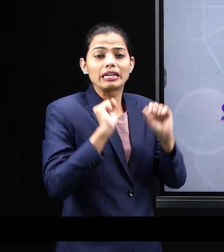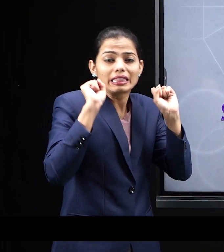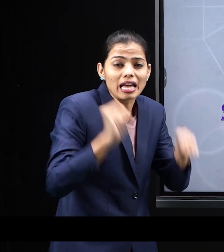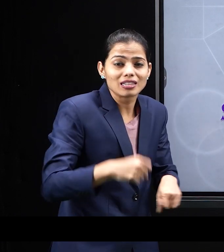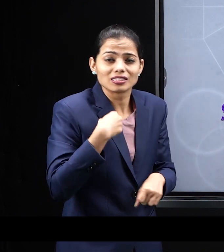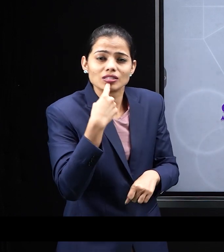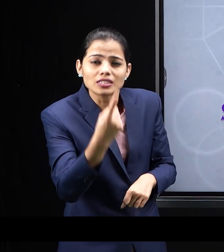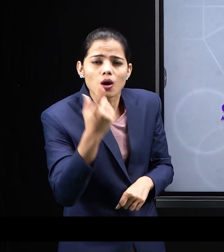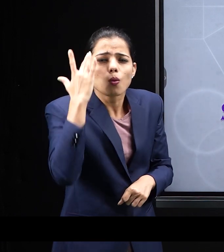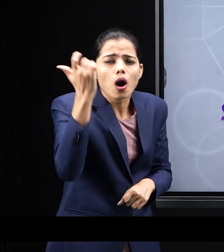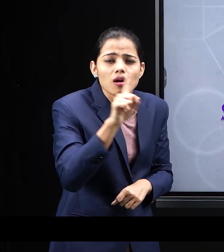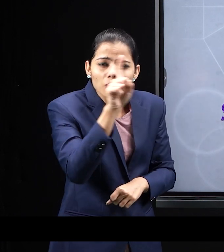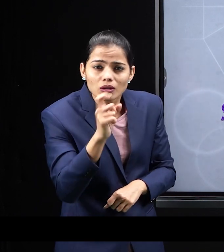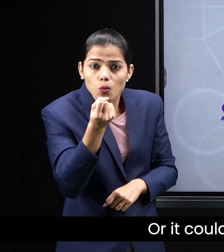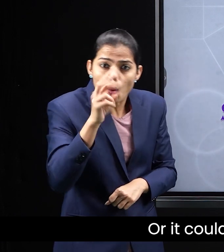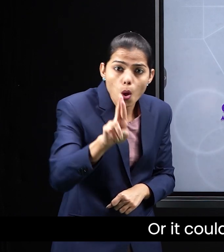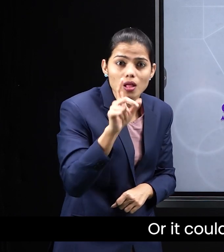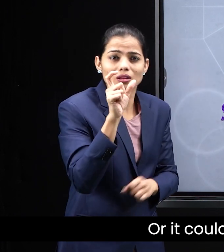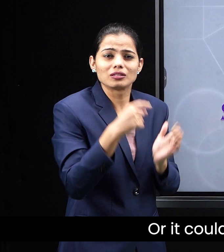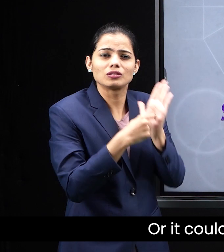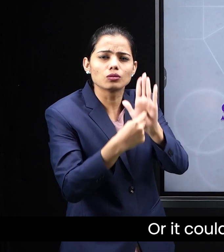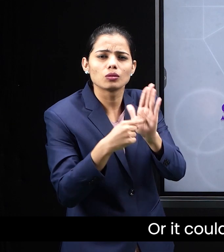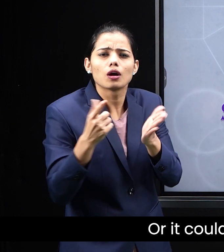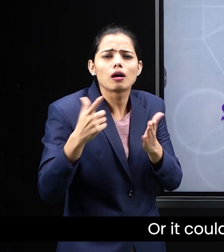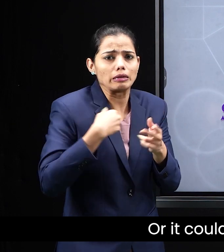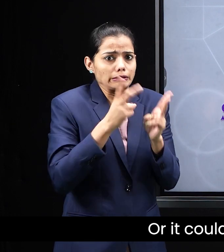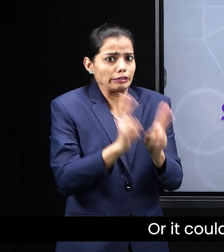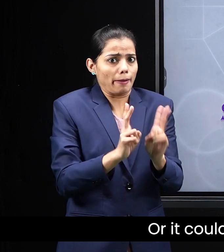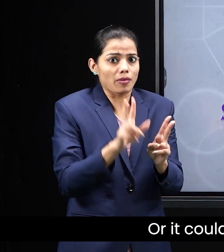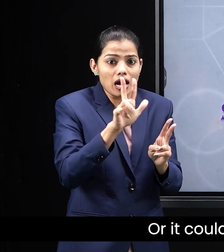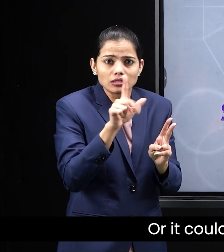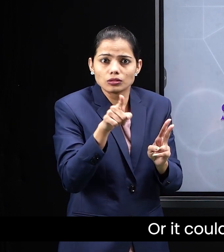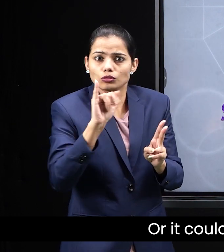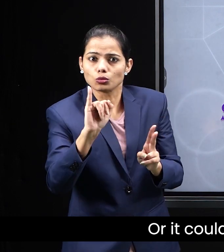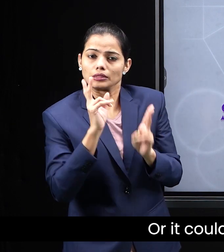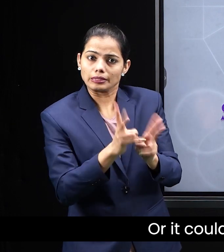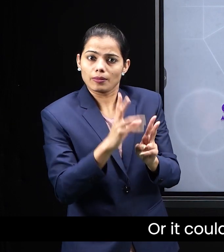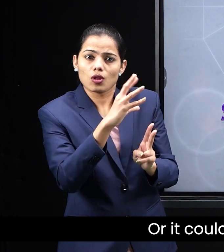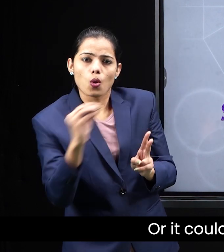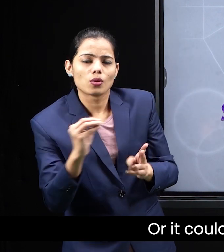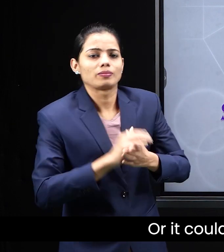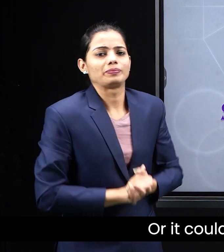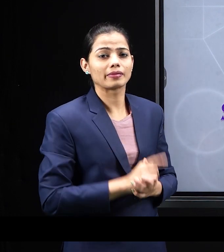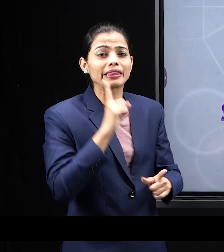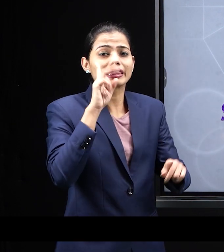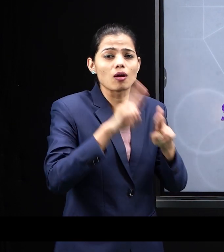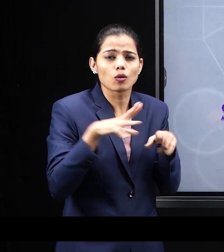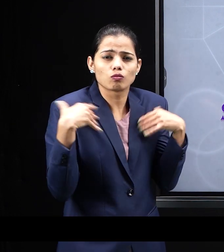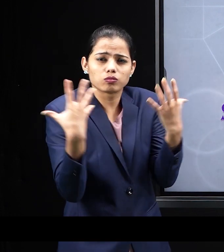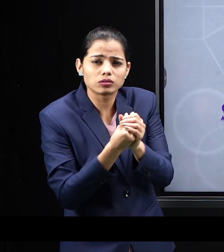Can you say why? Or it could be continued as 8, 16 and so on. If we